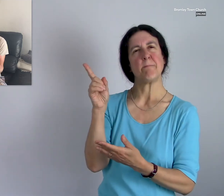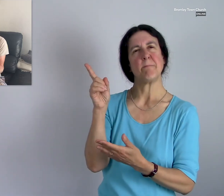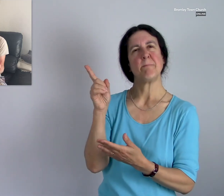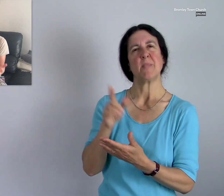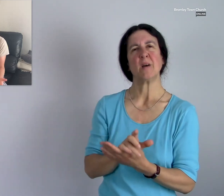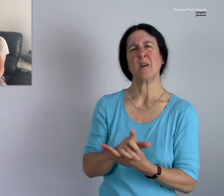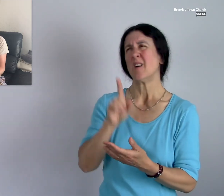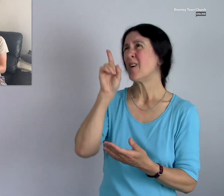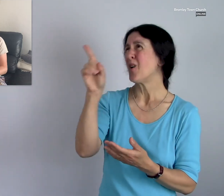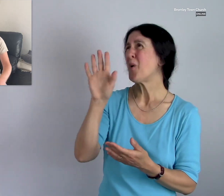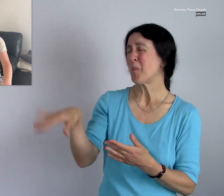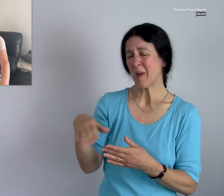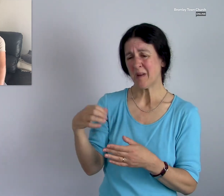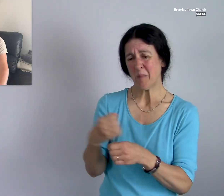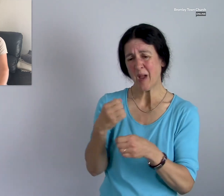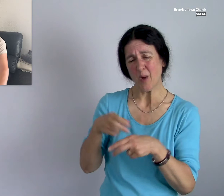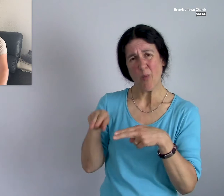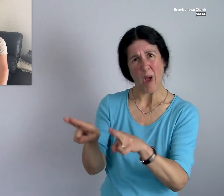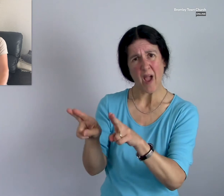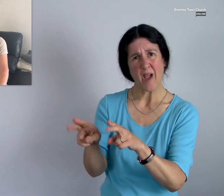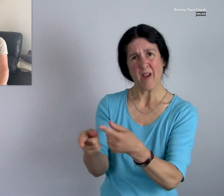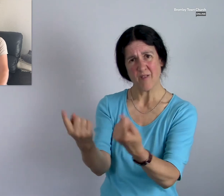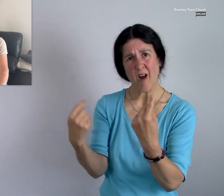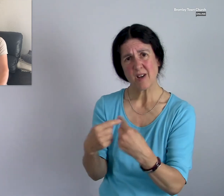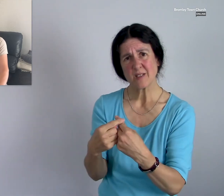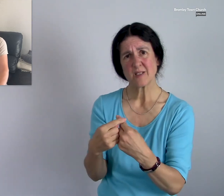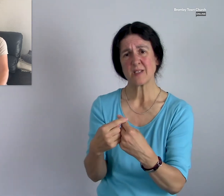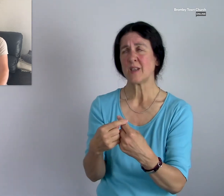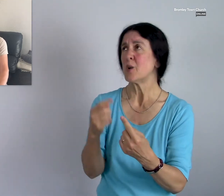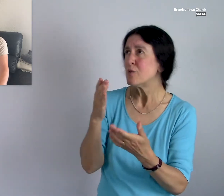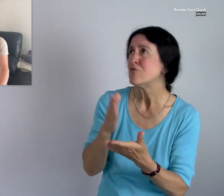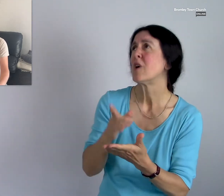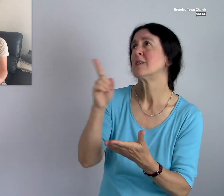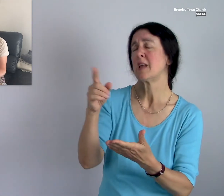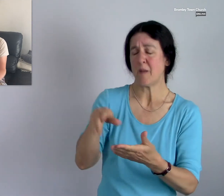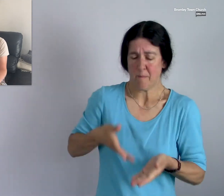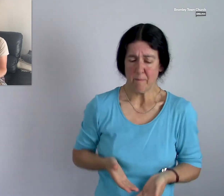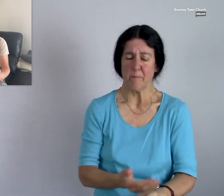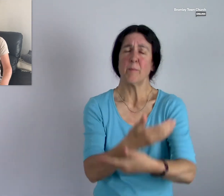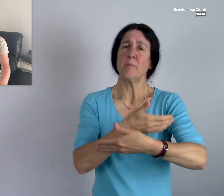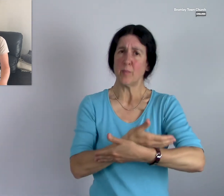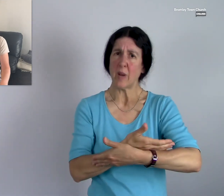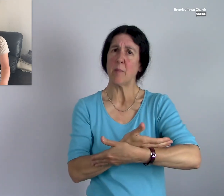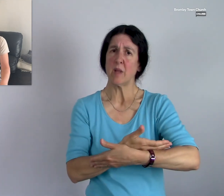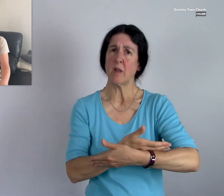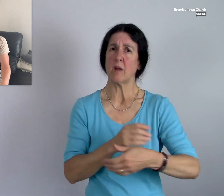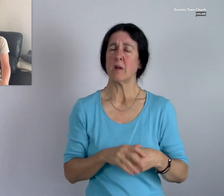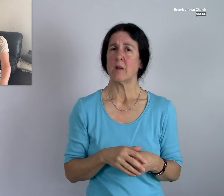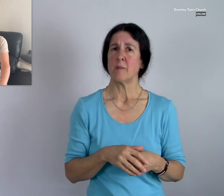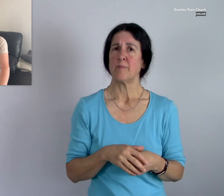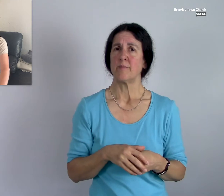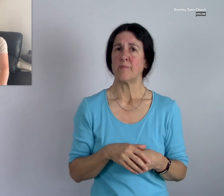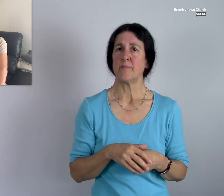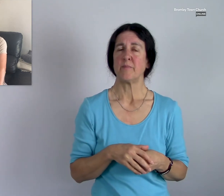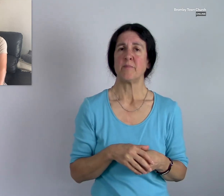are trusting him for a baby to come. But we also just want to say this, God's purpose for your life is